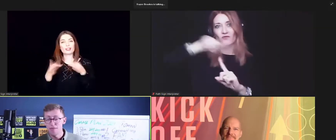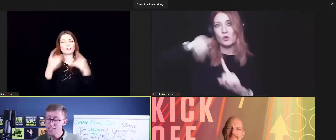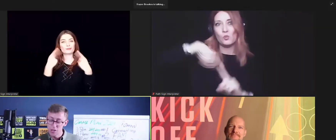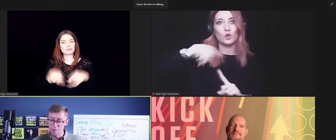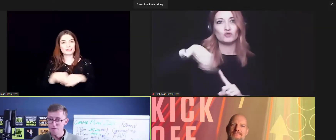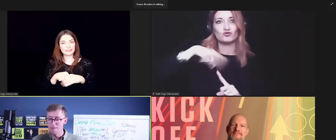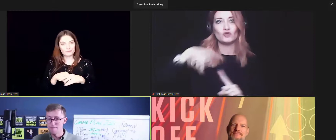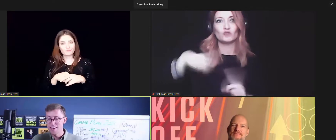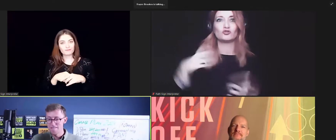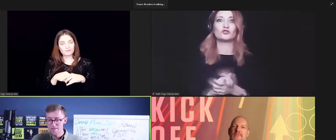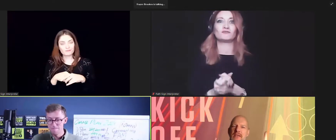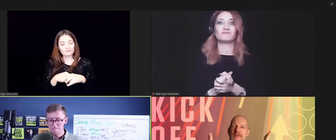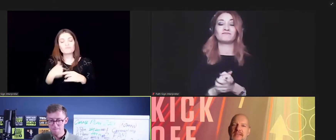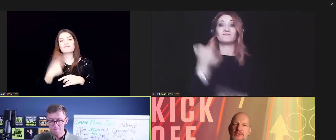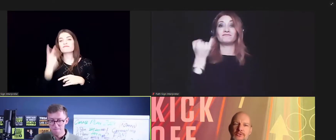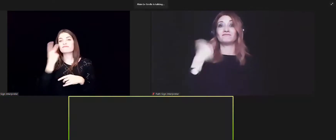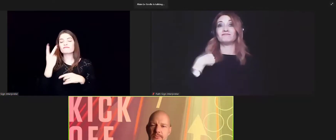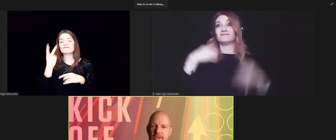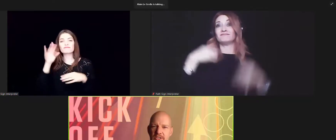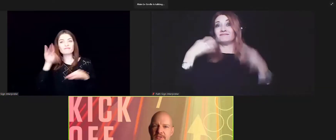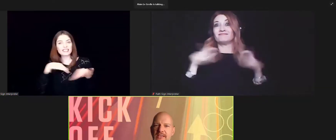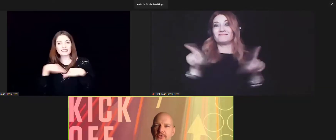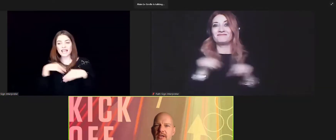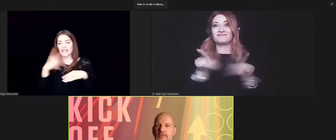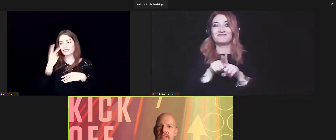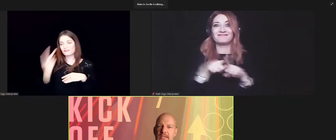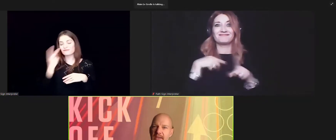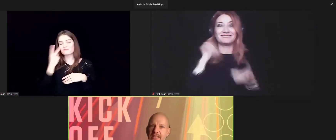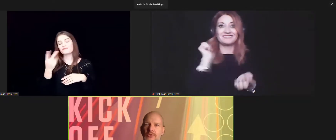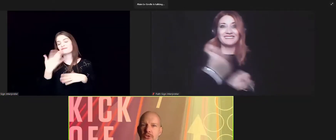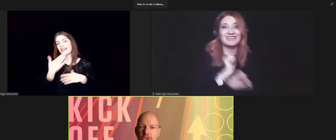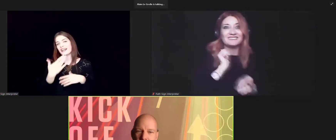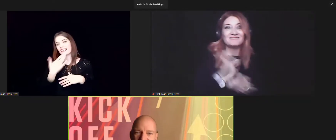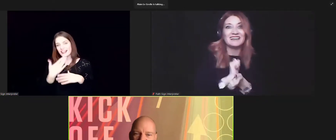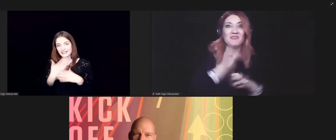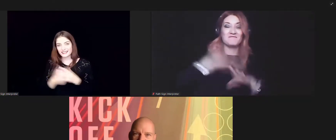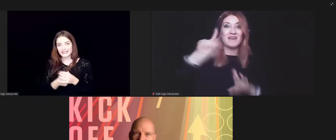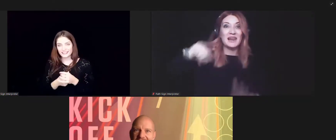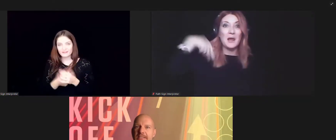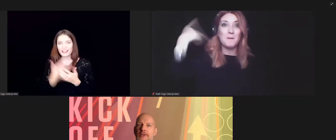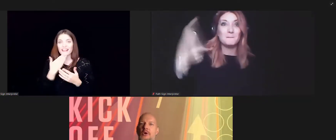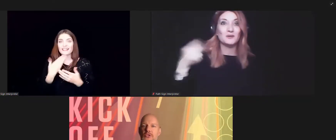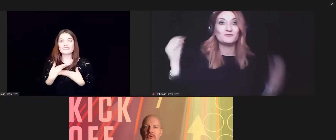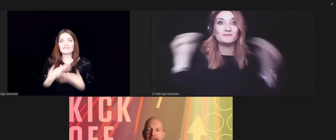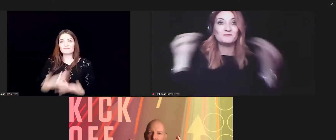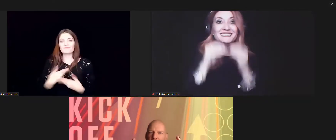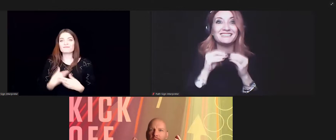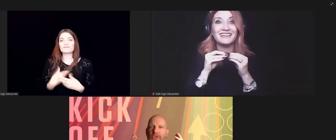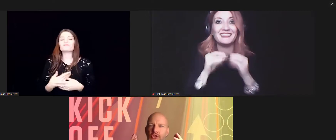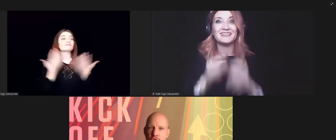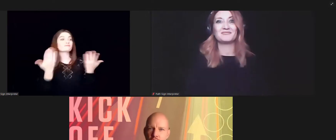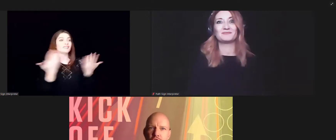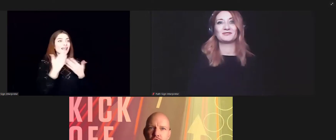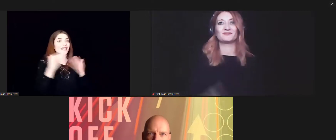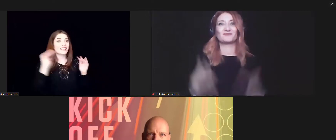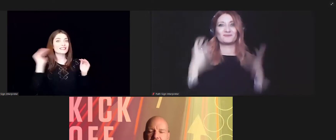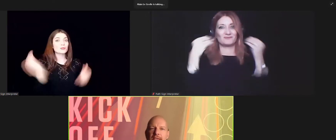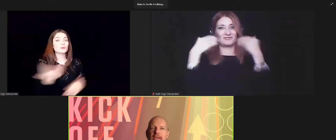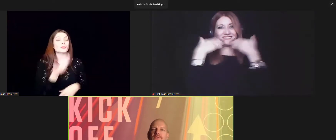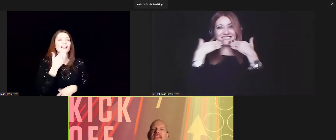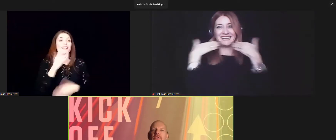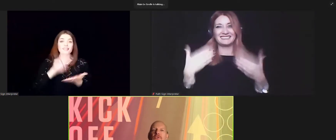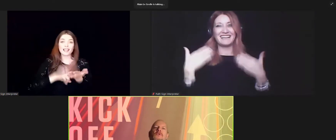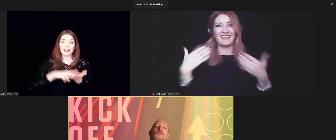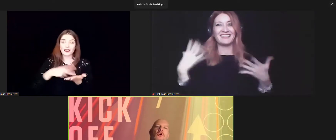you and thank you so much for having me. Thank you so much. Thank you, everybody. Thank you to the translator. Also, I know it was a huge